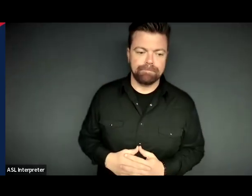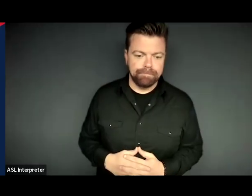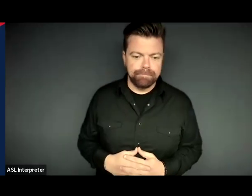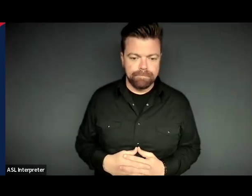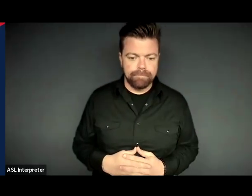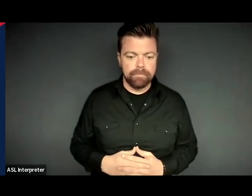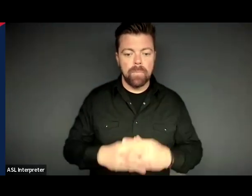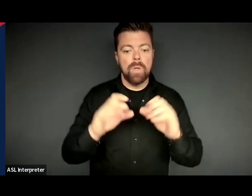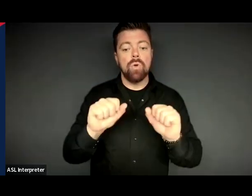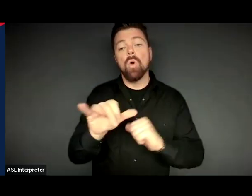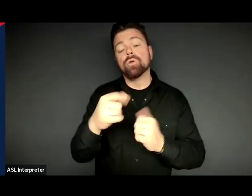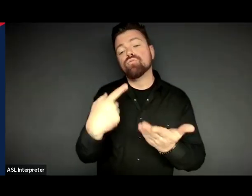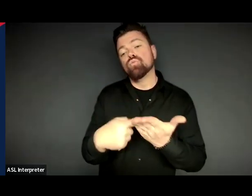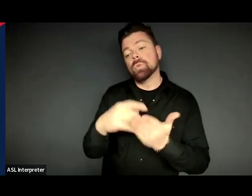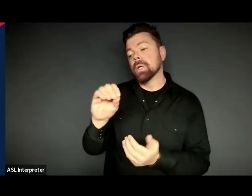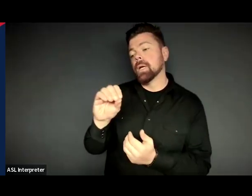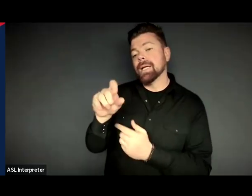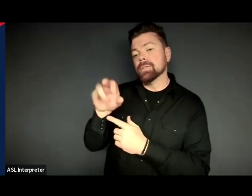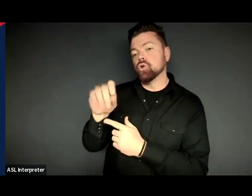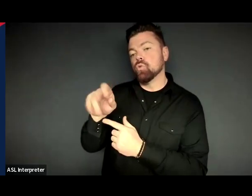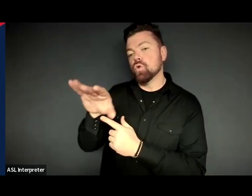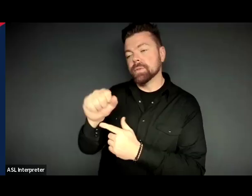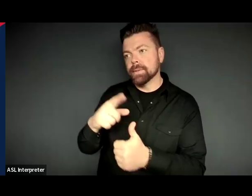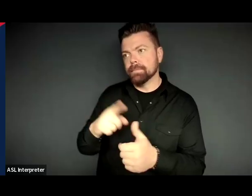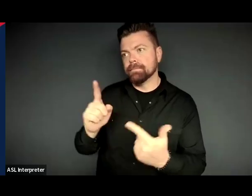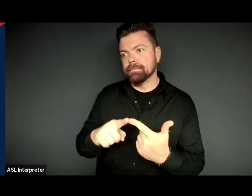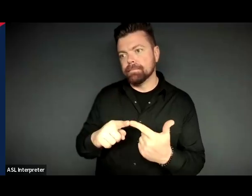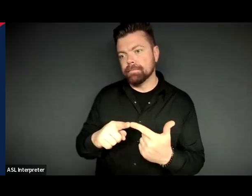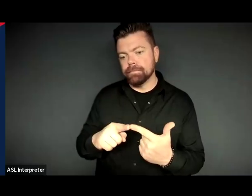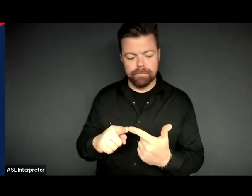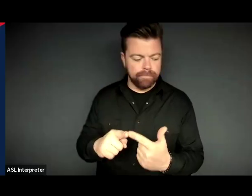So we talked about osteoporosis. Um,